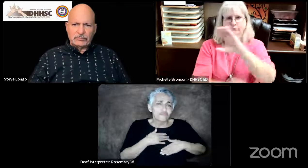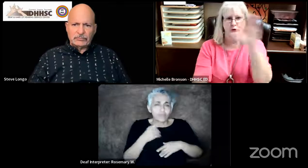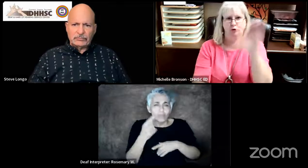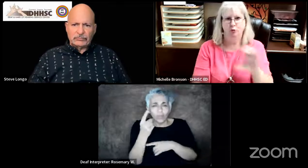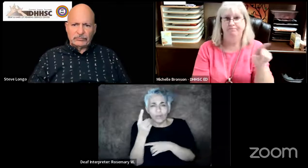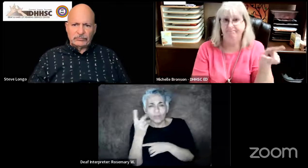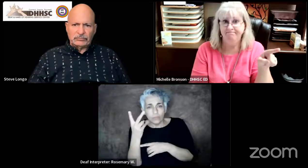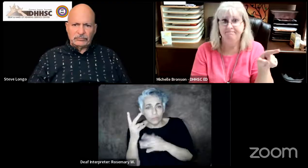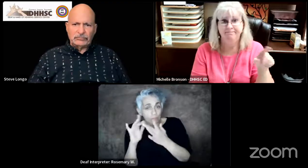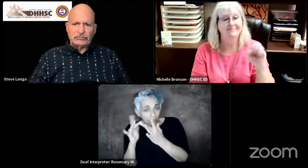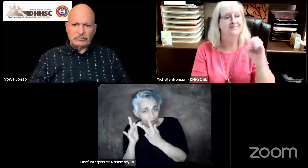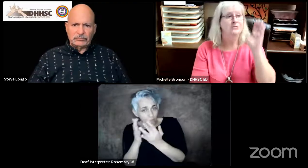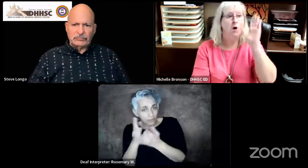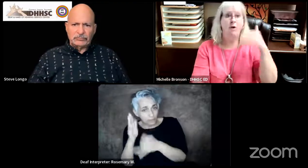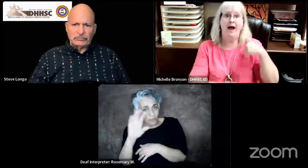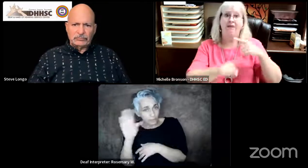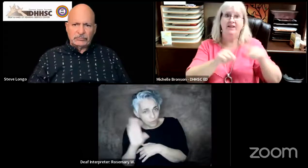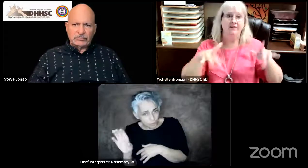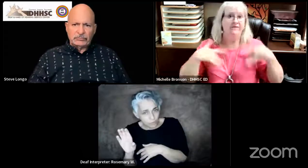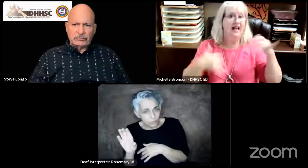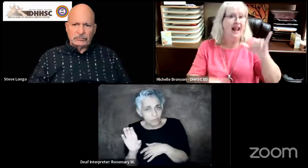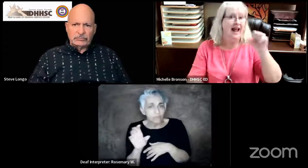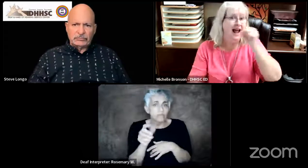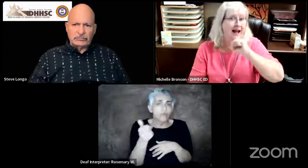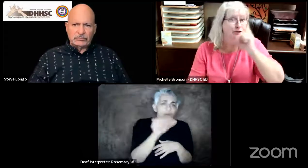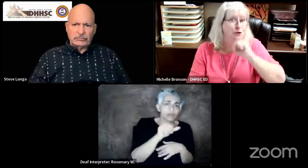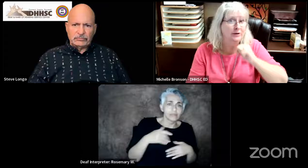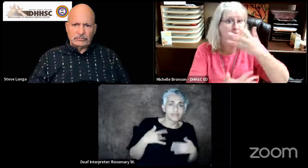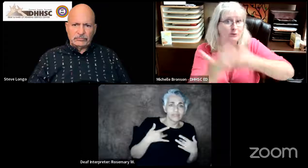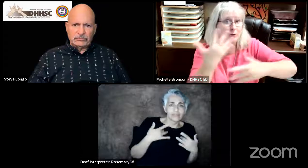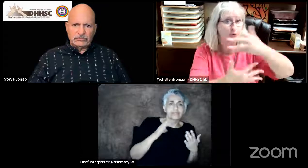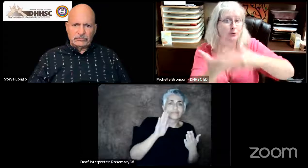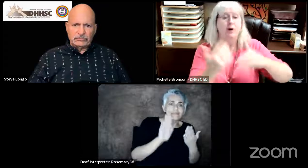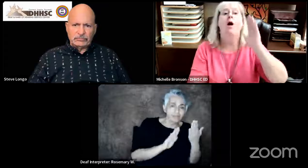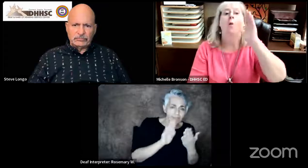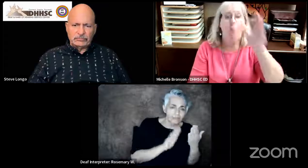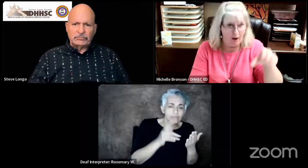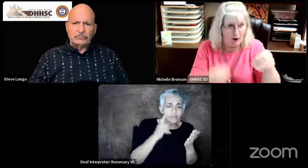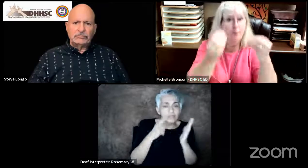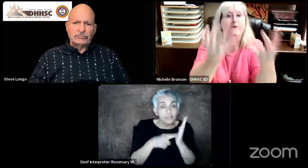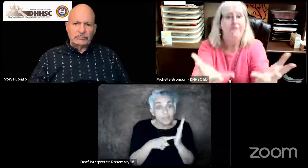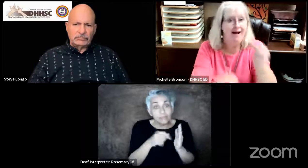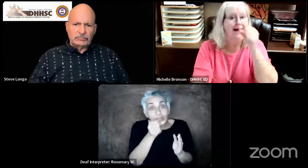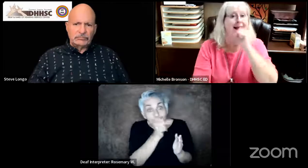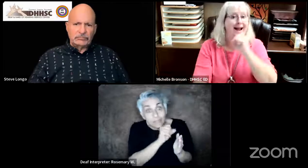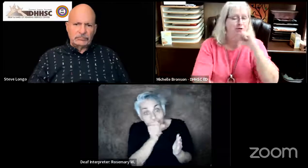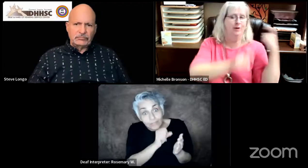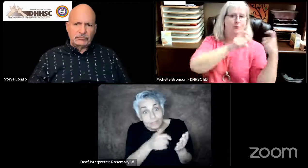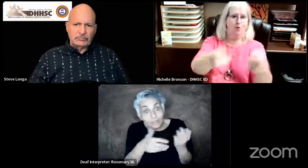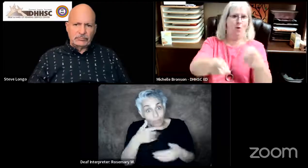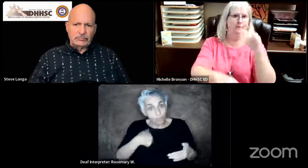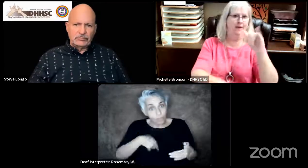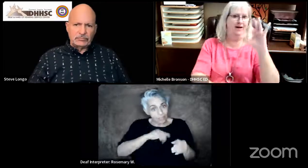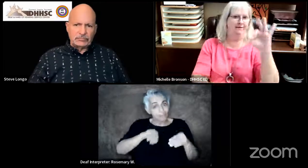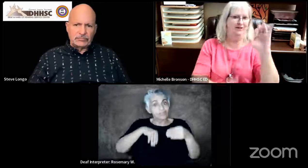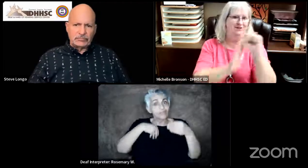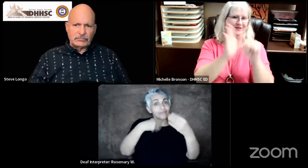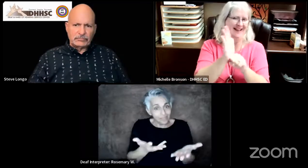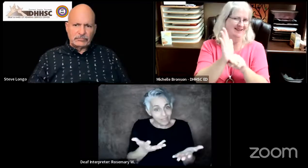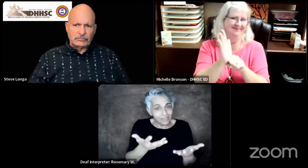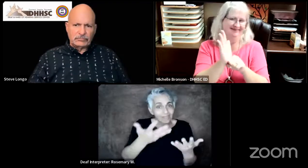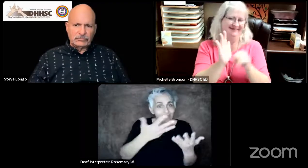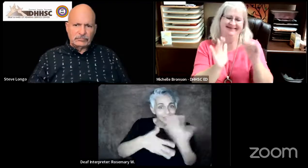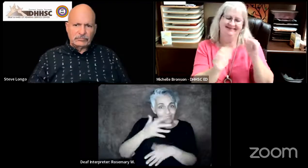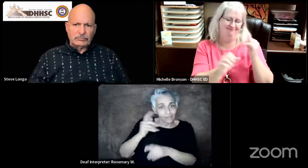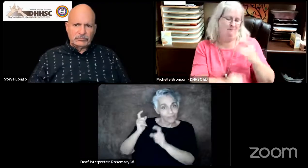believe there are 1, maybe 2 of those events will be online through Zoom. There will be an ice cream social. We will provide the ice cream.